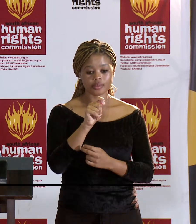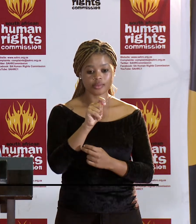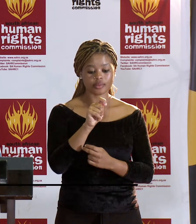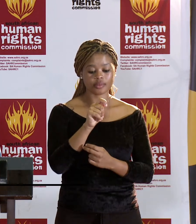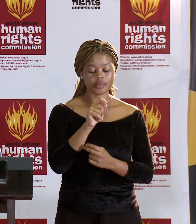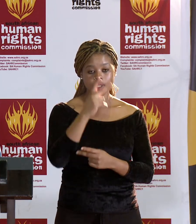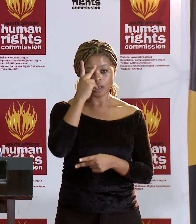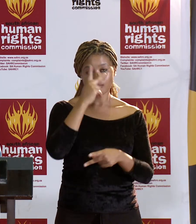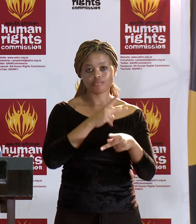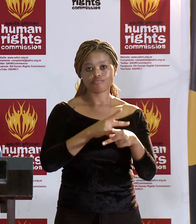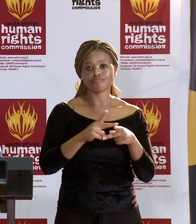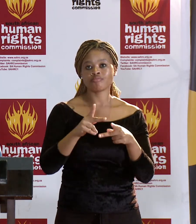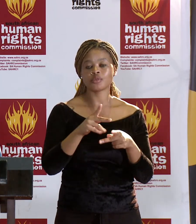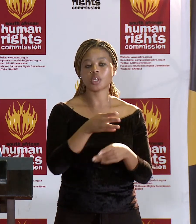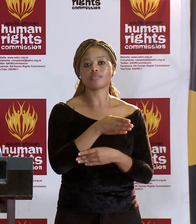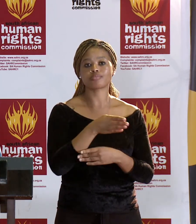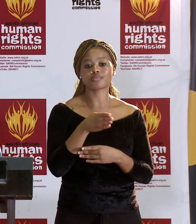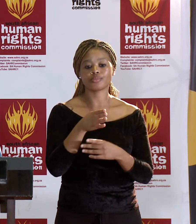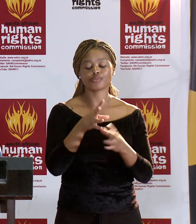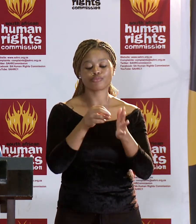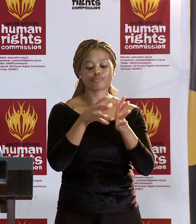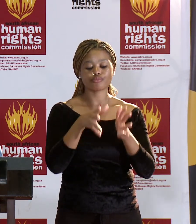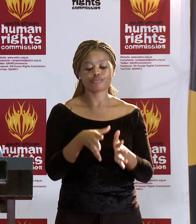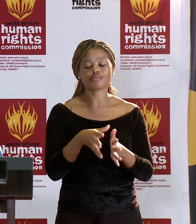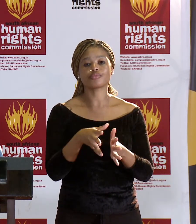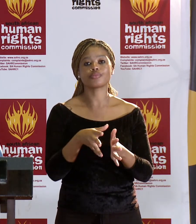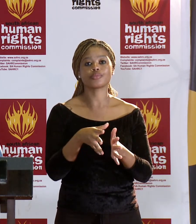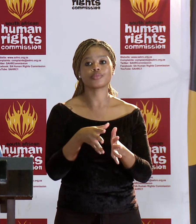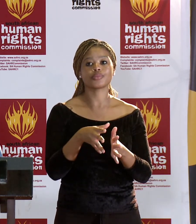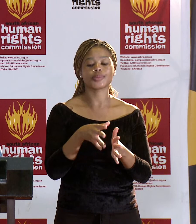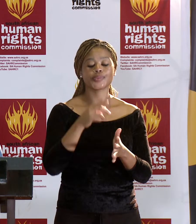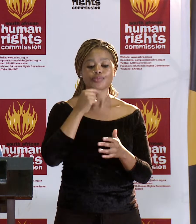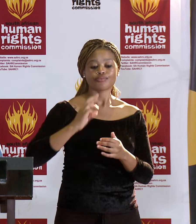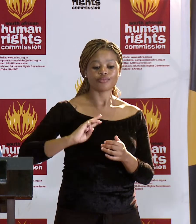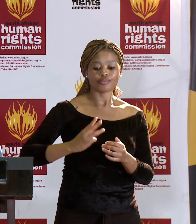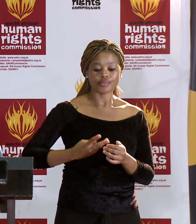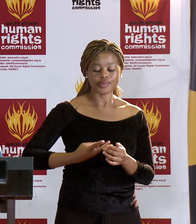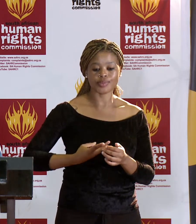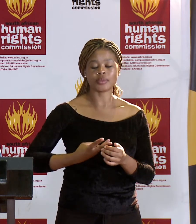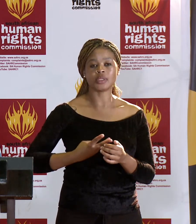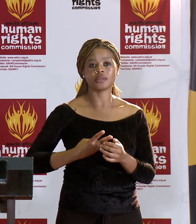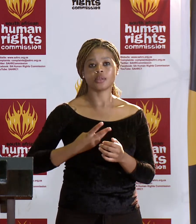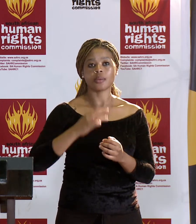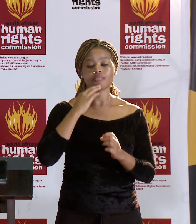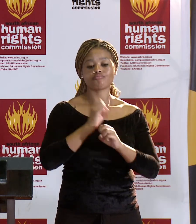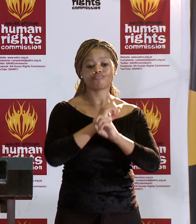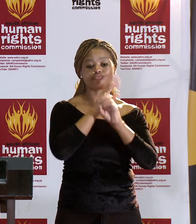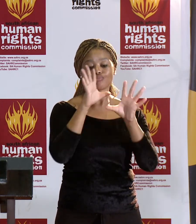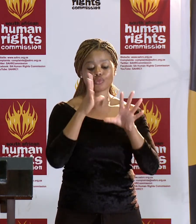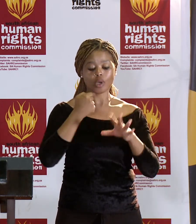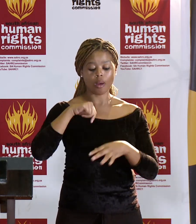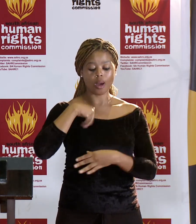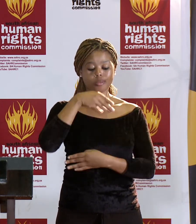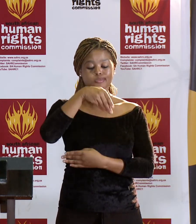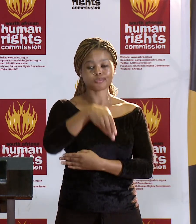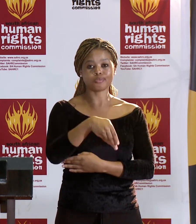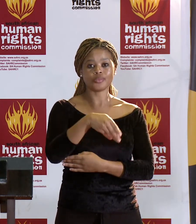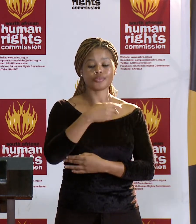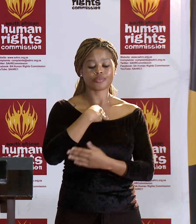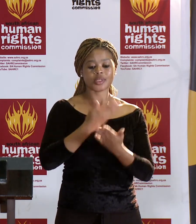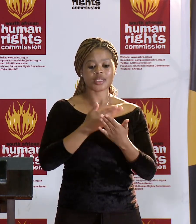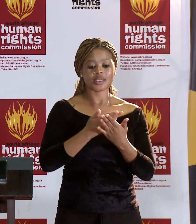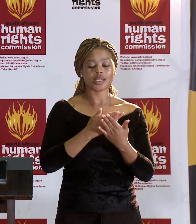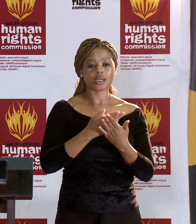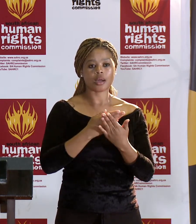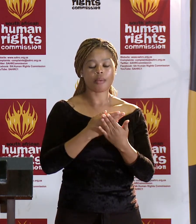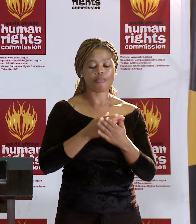Gam, professors, students, ladies and gentlemen. It's wonderful to be here in what I